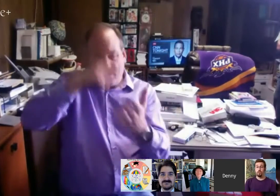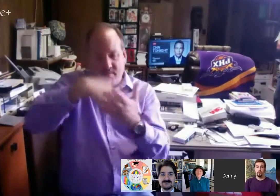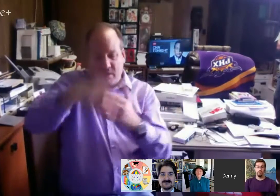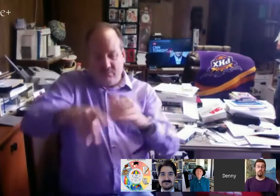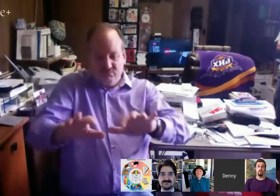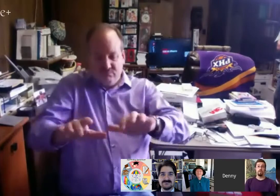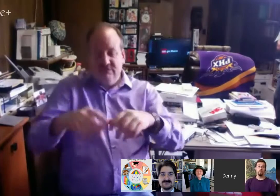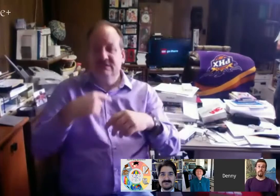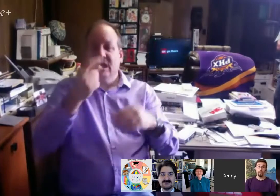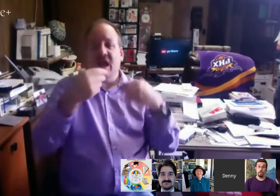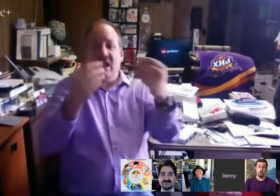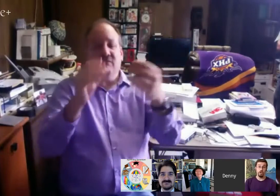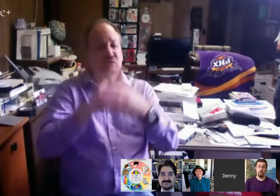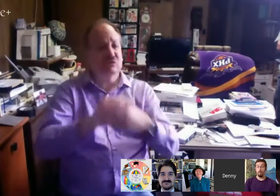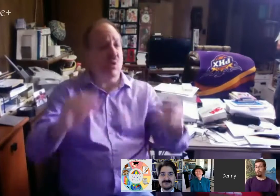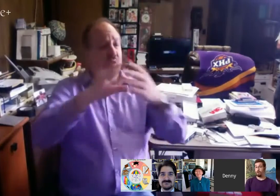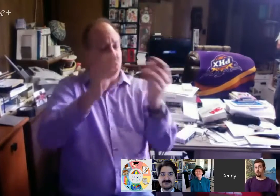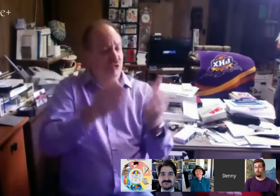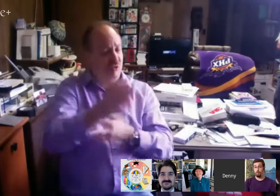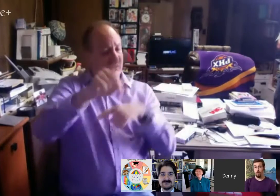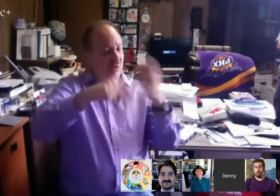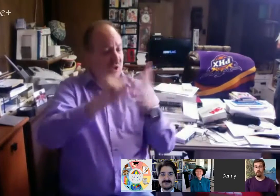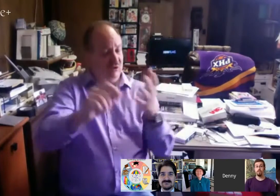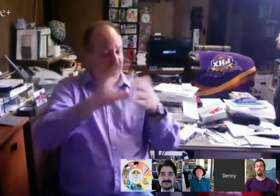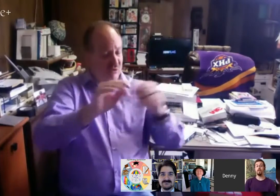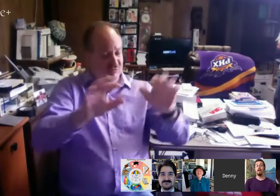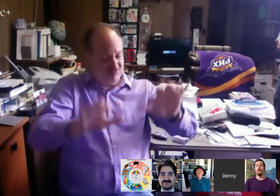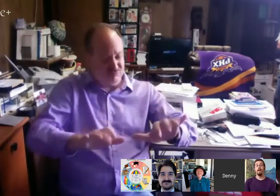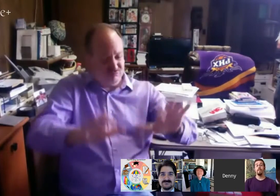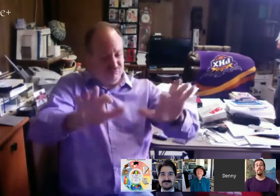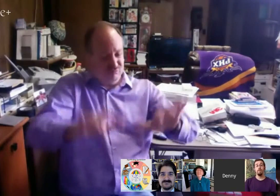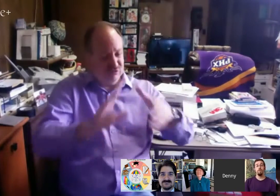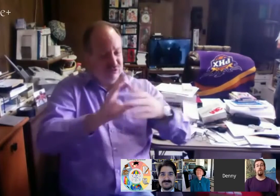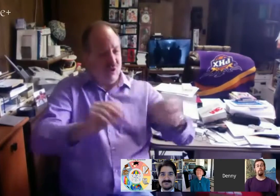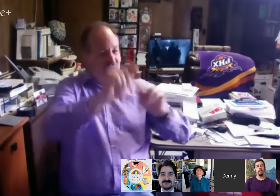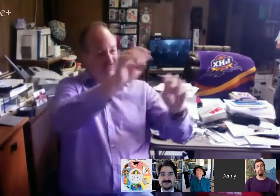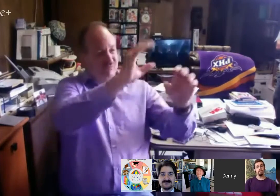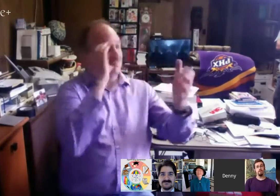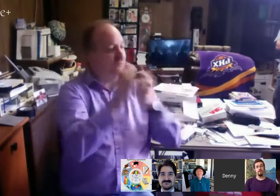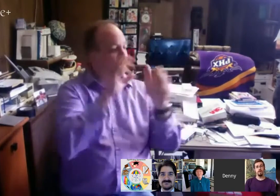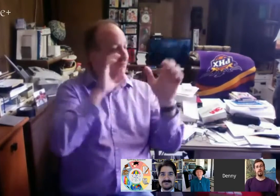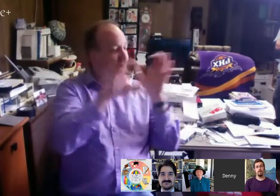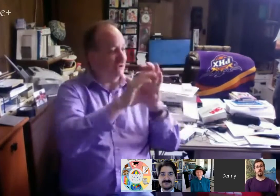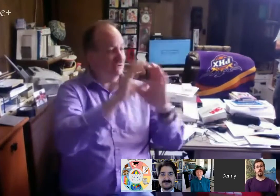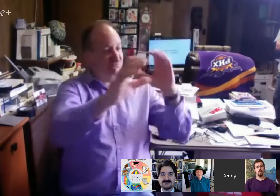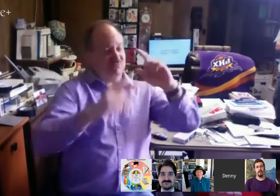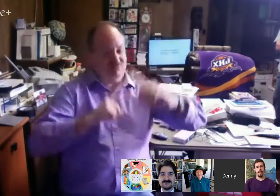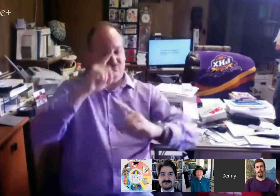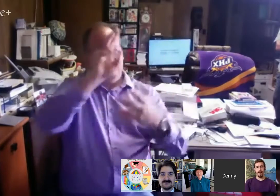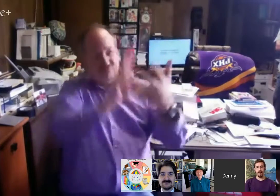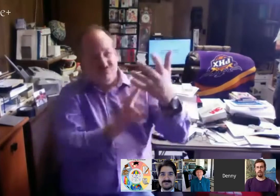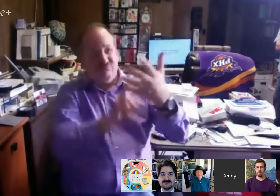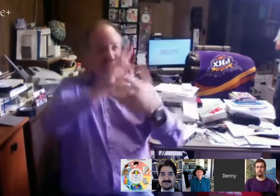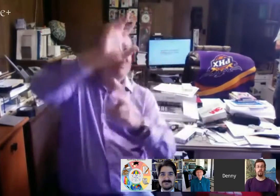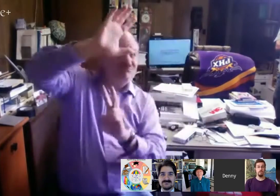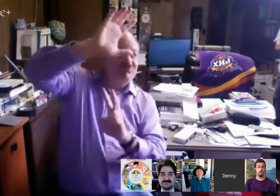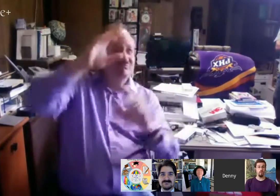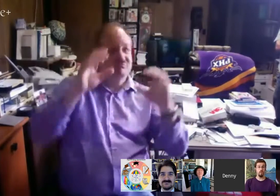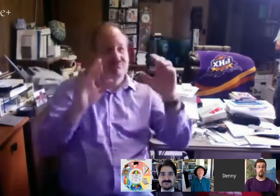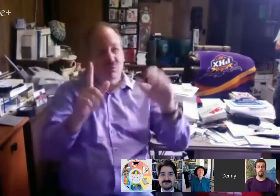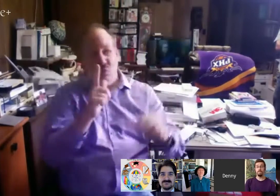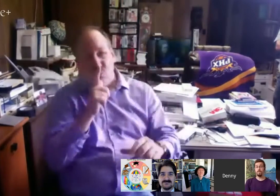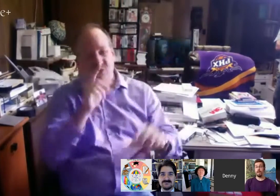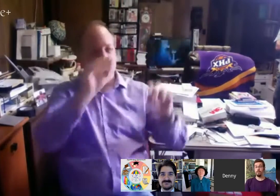teachers, tutors, researchers, computer programmers, and they will be able to add